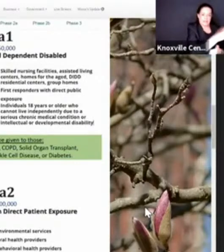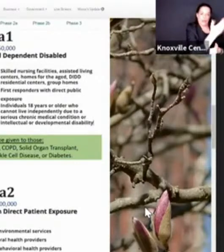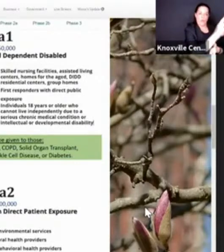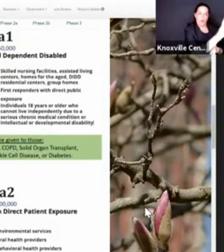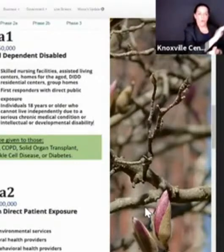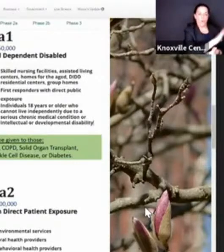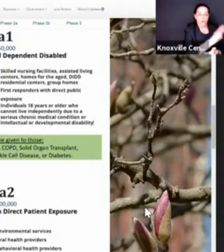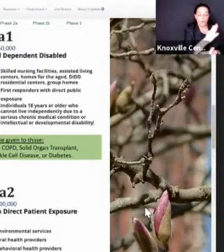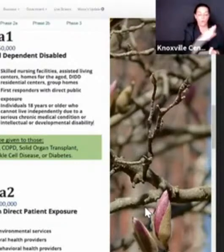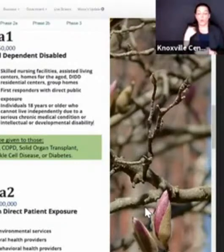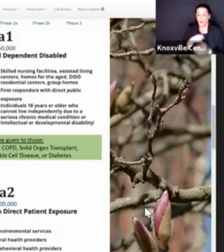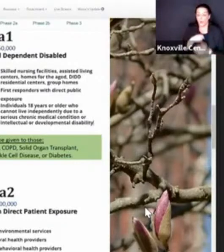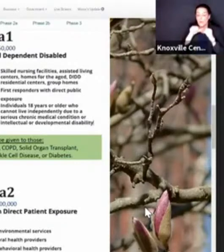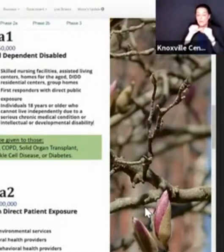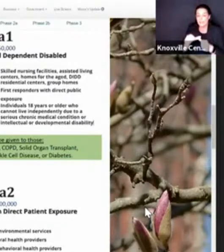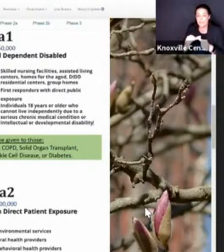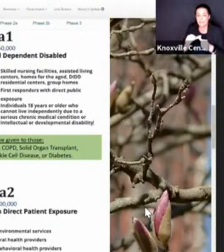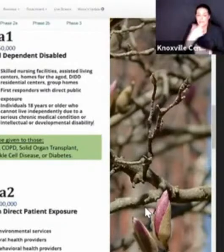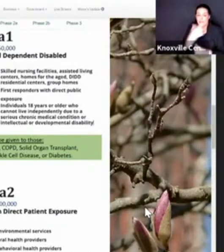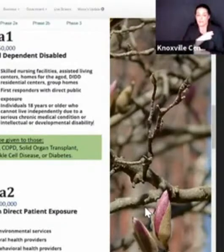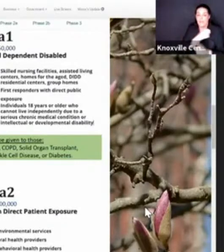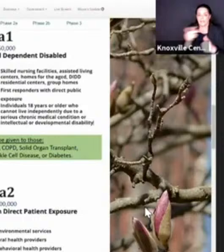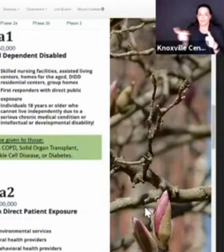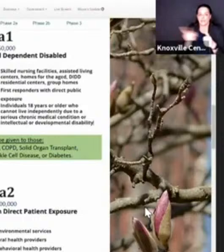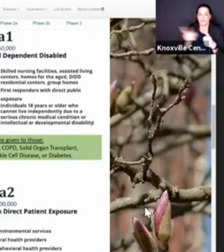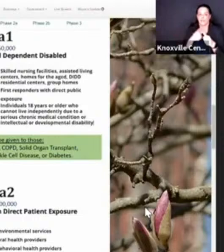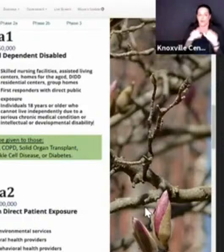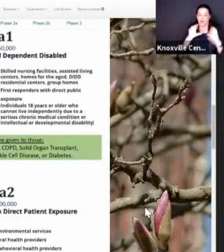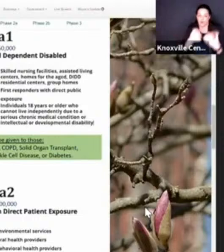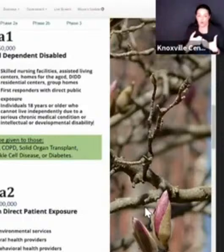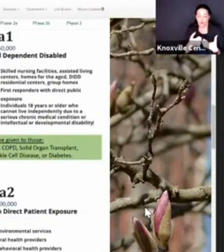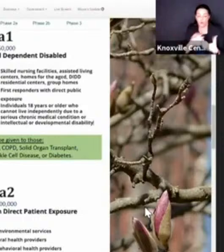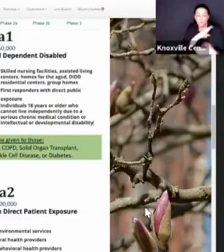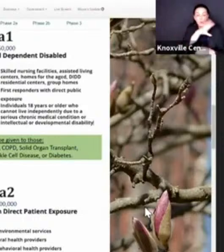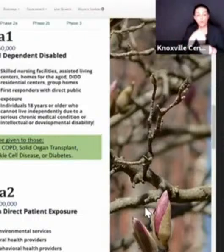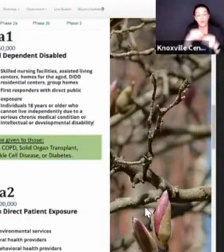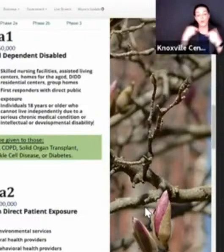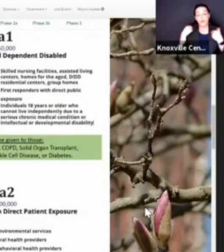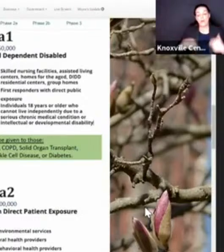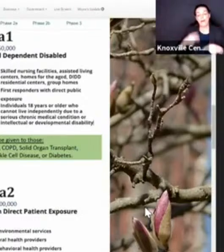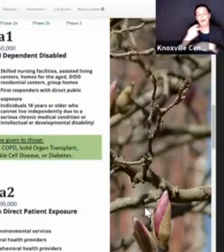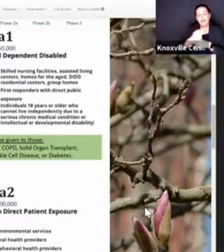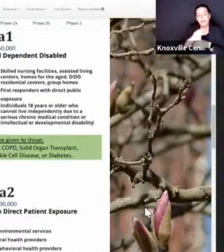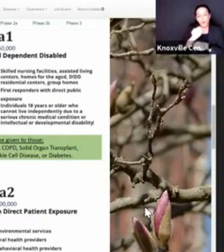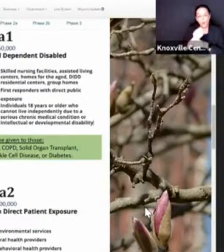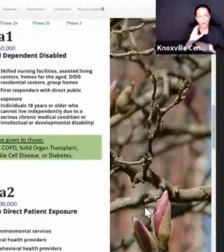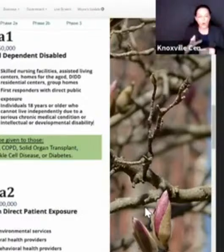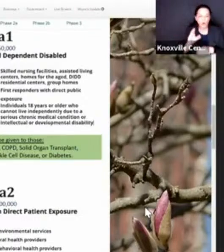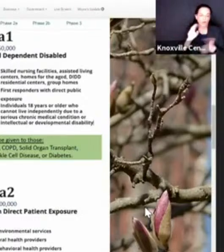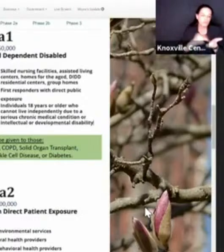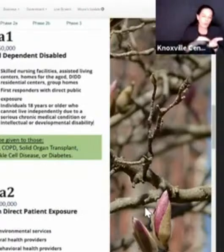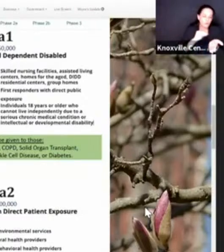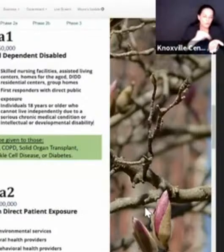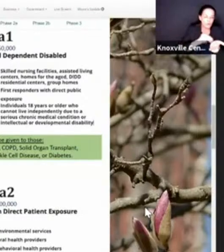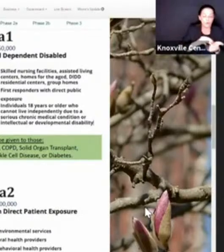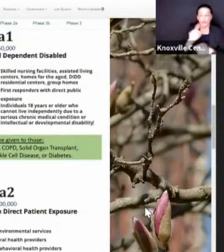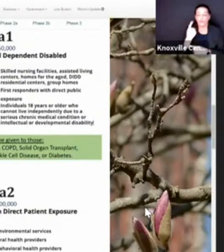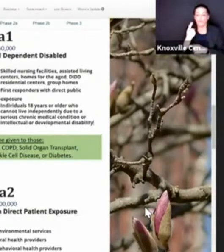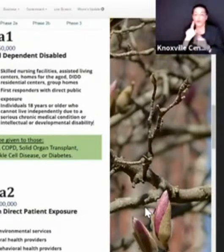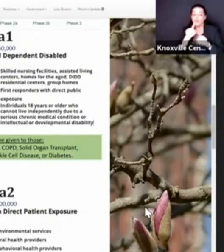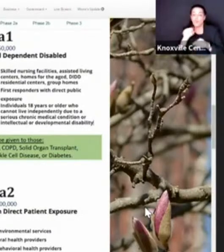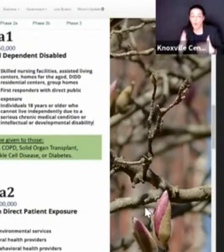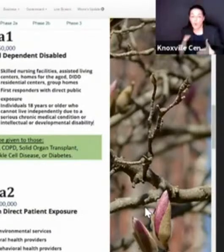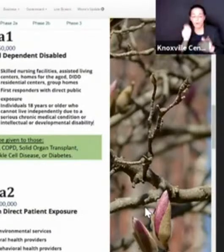first priority groups. We're ready to show those, including healthcare workers, first responders, and those 75